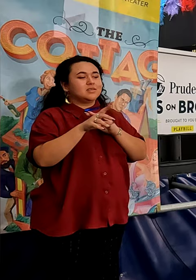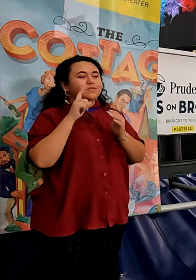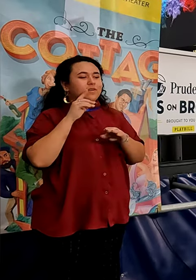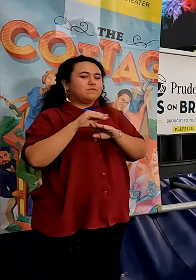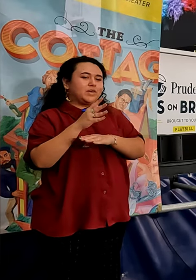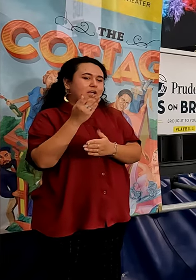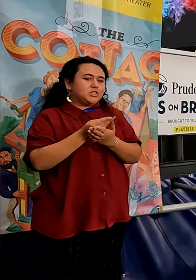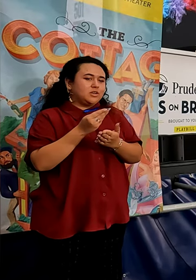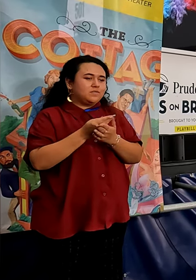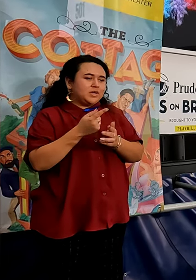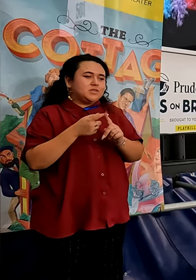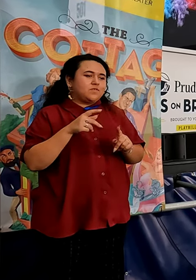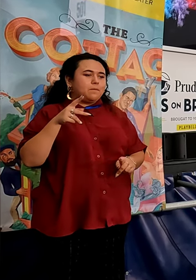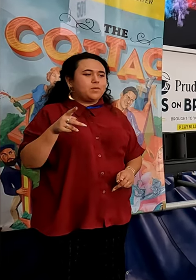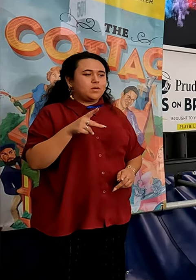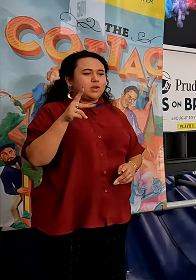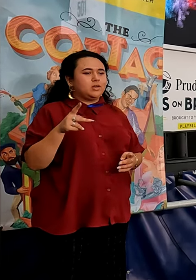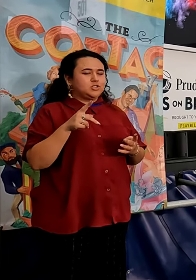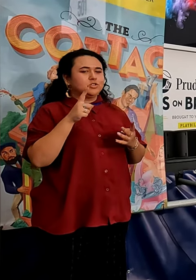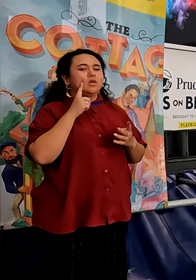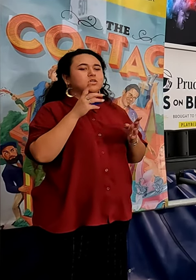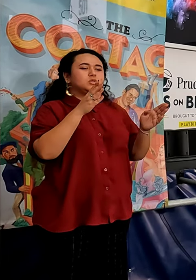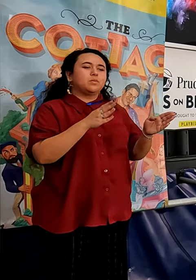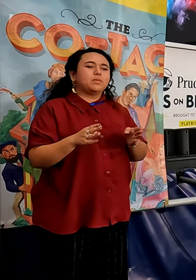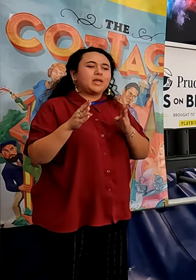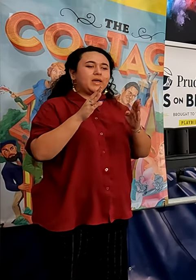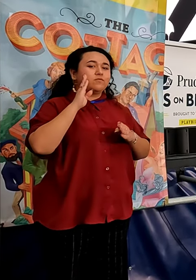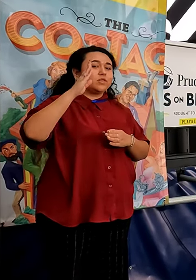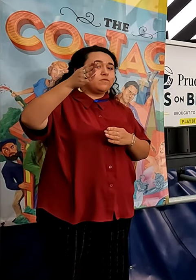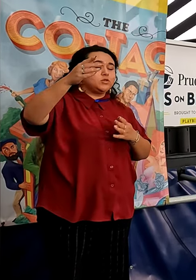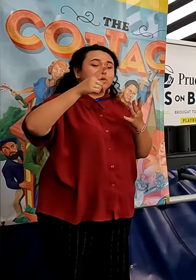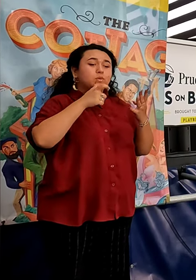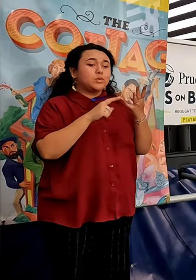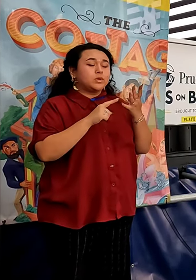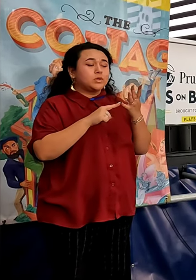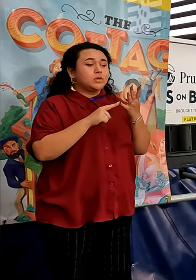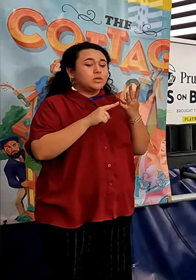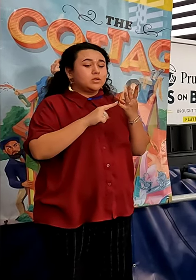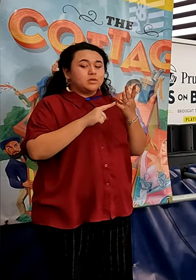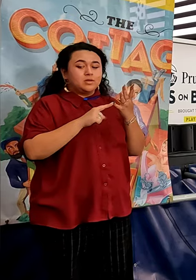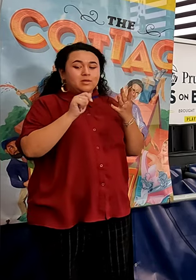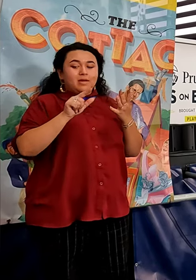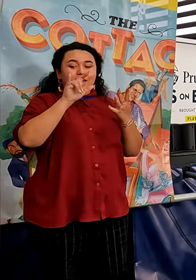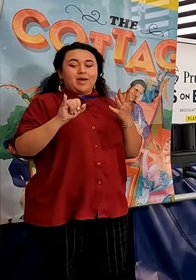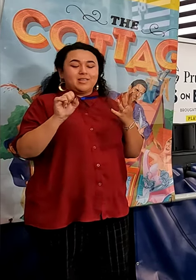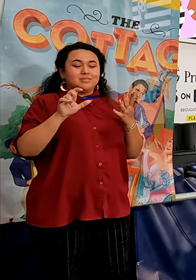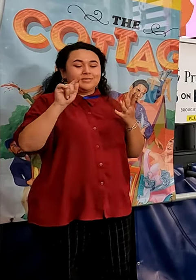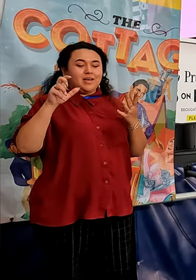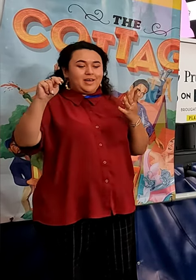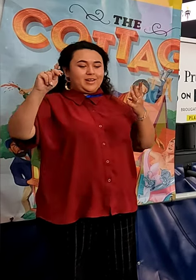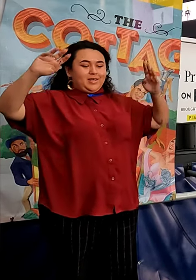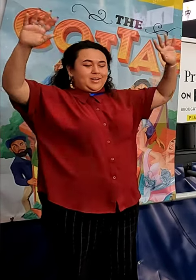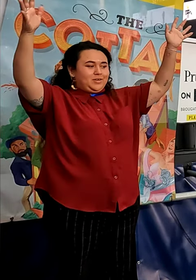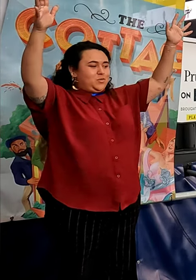Prudential Advisor to support their plans for the future is Alli